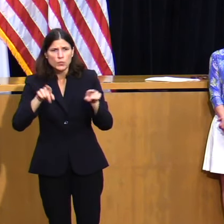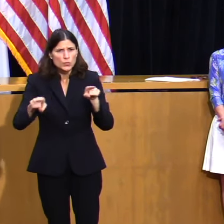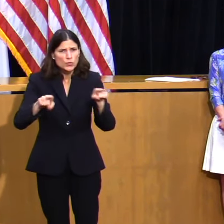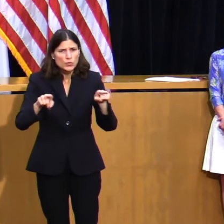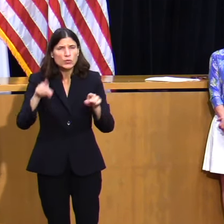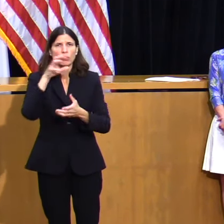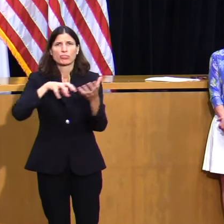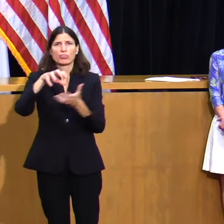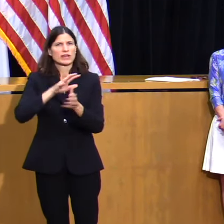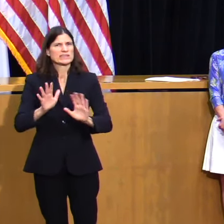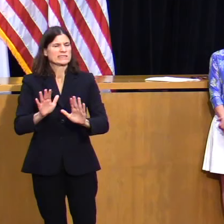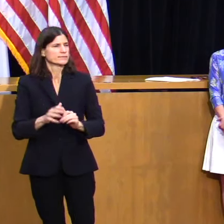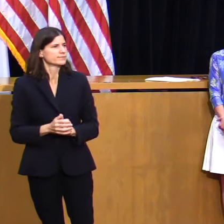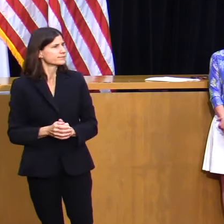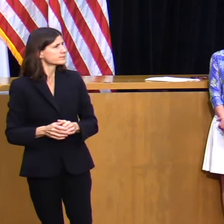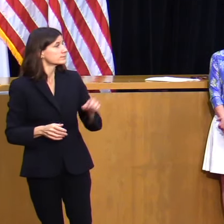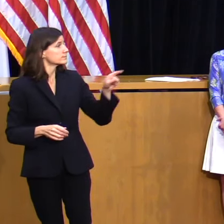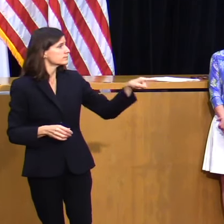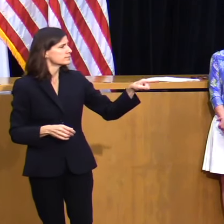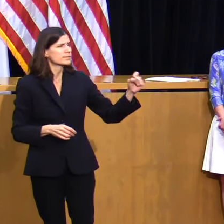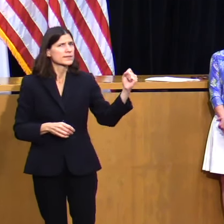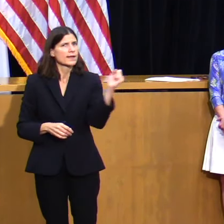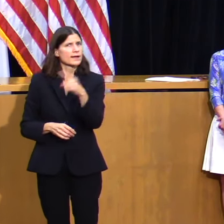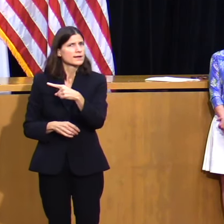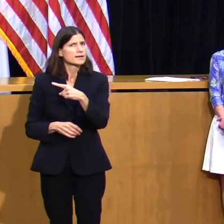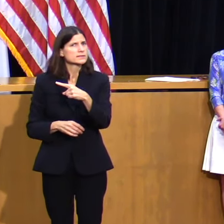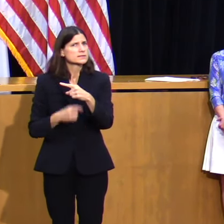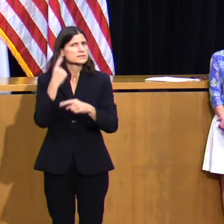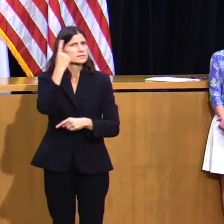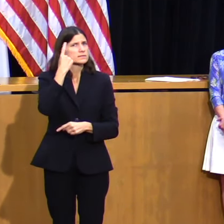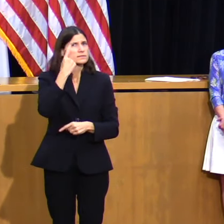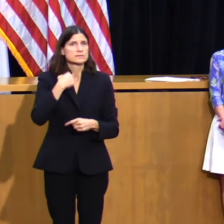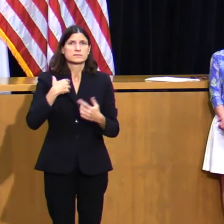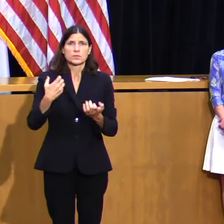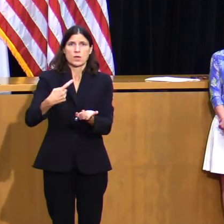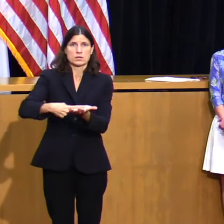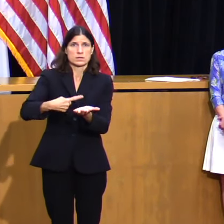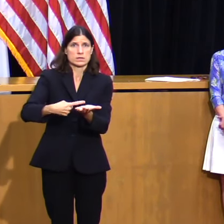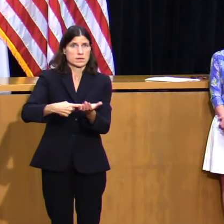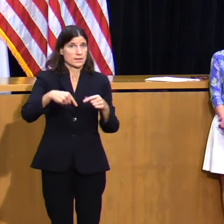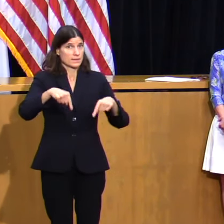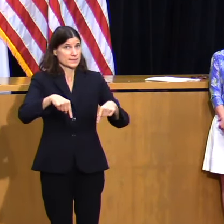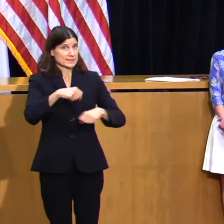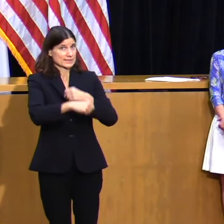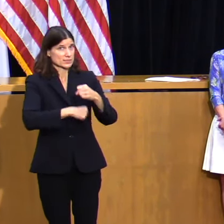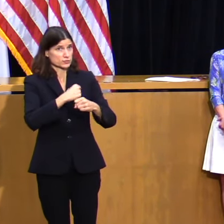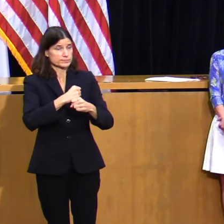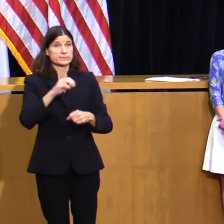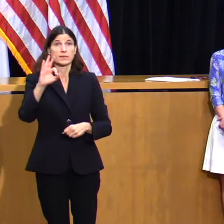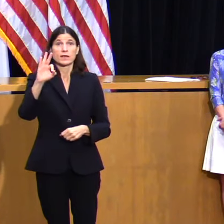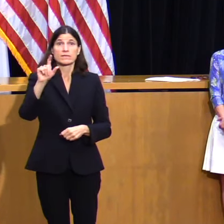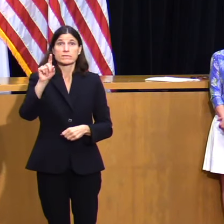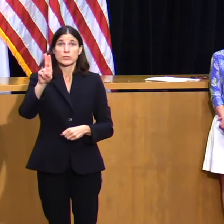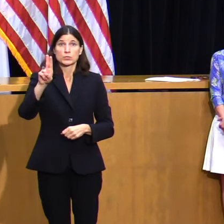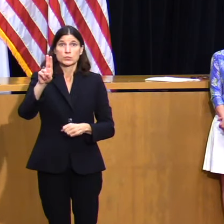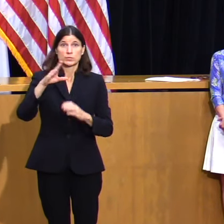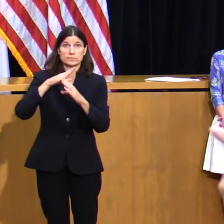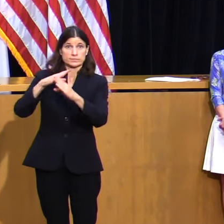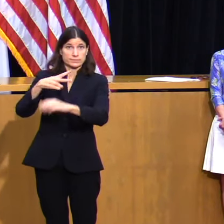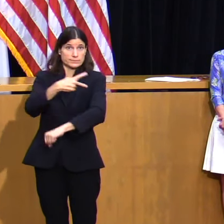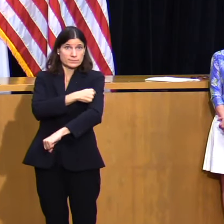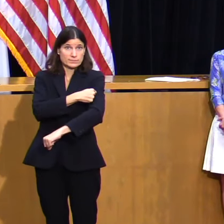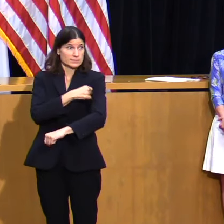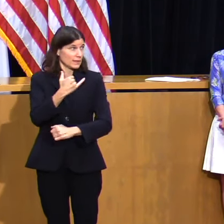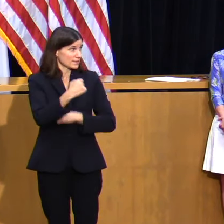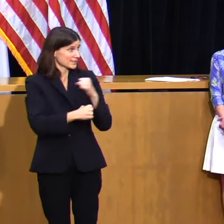flu shot requirement for this year solely, or is that permanent for every school year going forward? It's this year. You mentioned